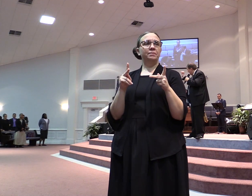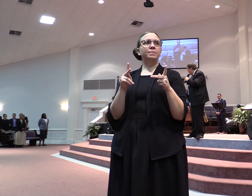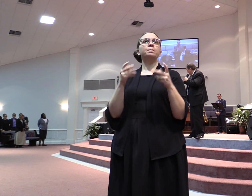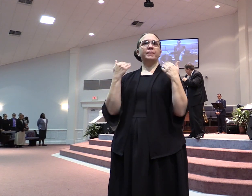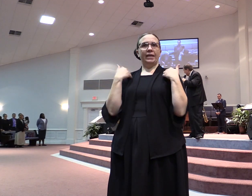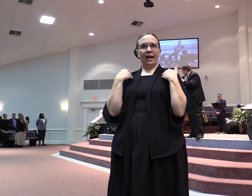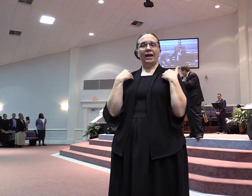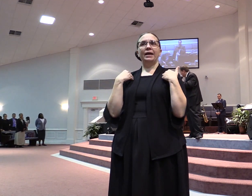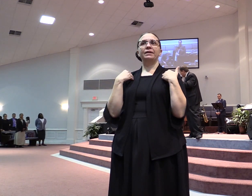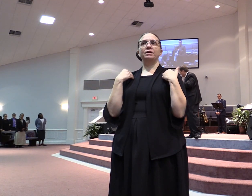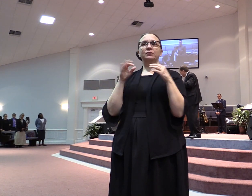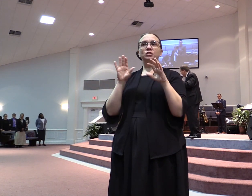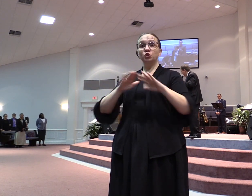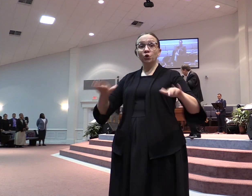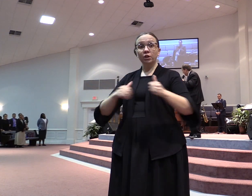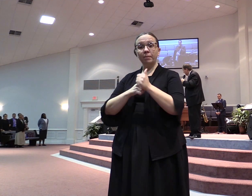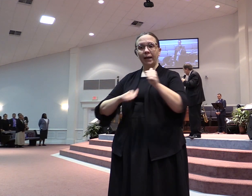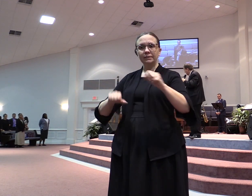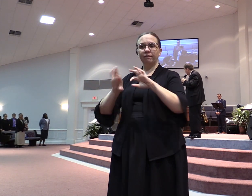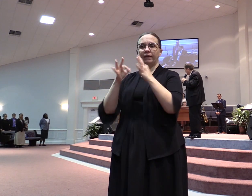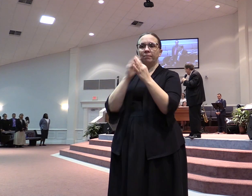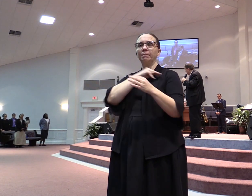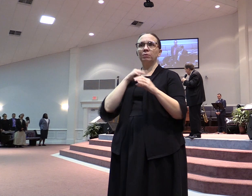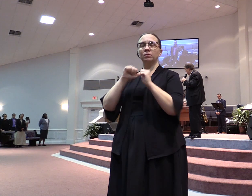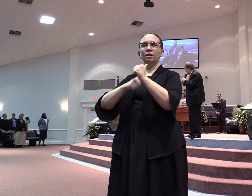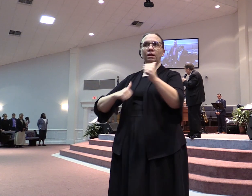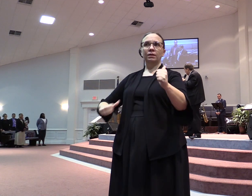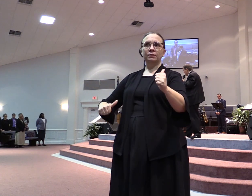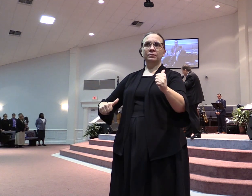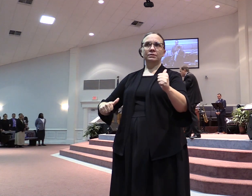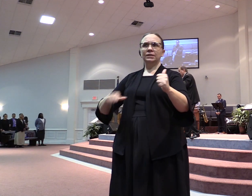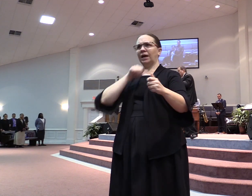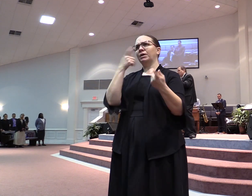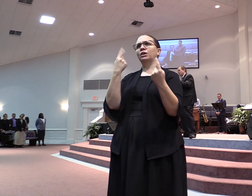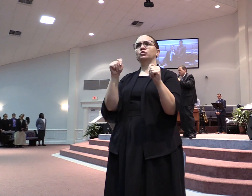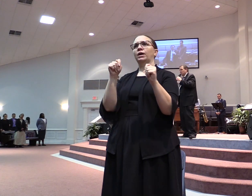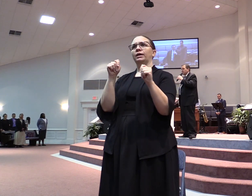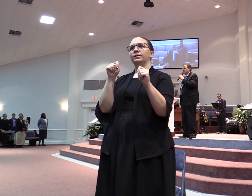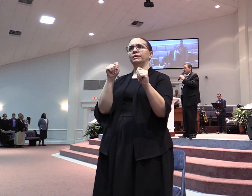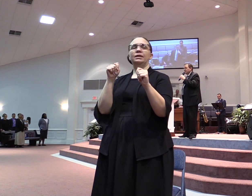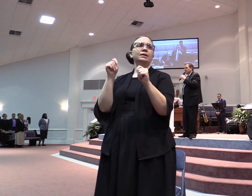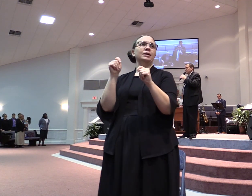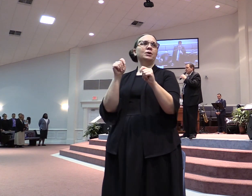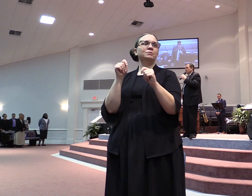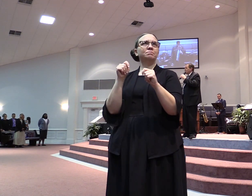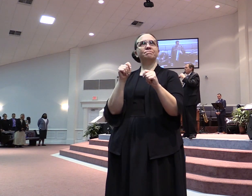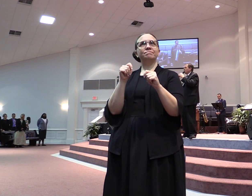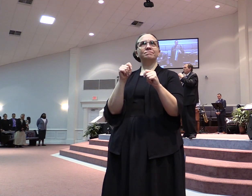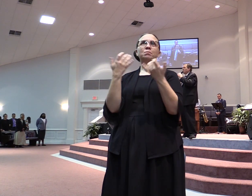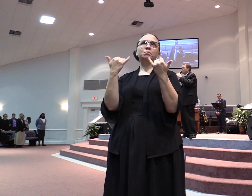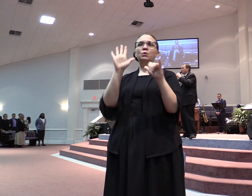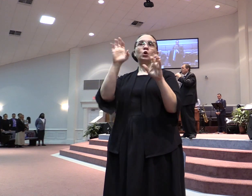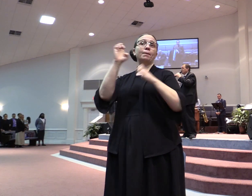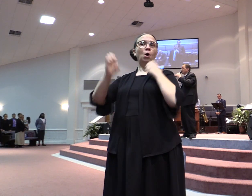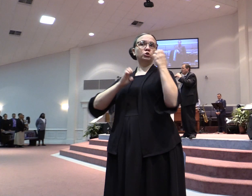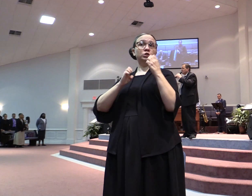that had backslidden children and loved ones. And I'm not just trying to toy with your emotions, but before